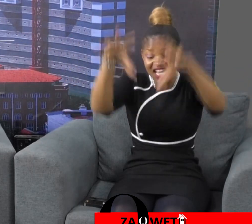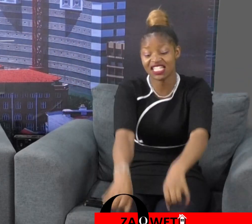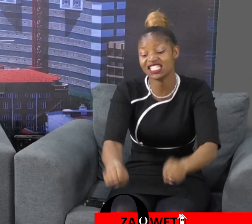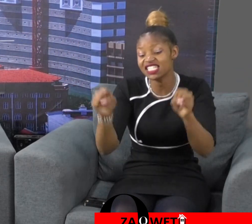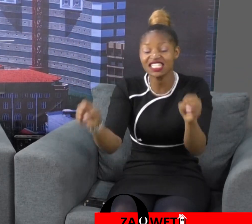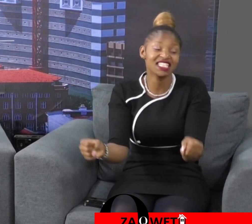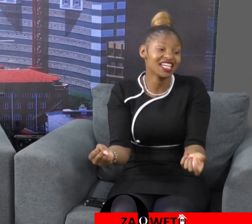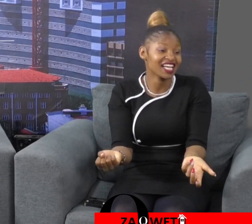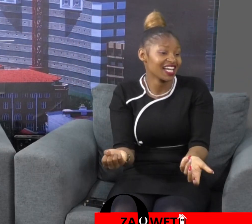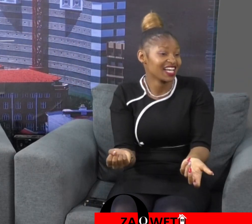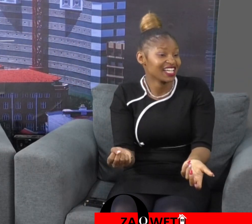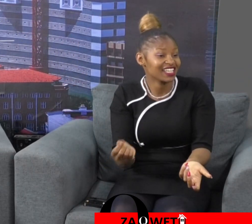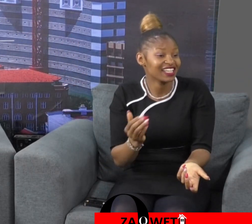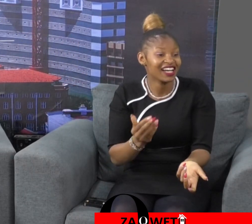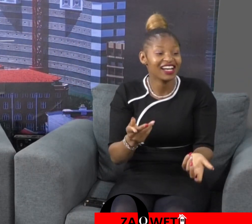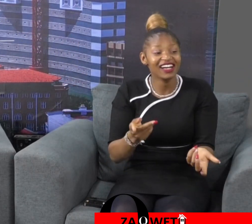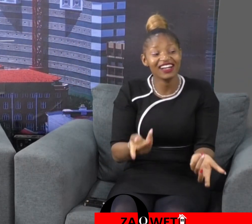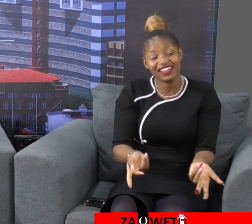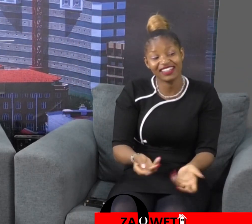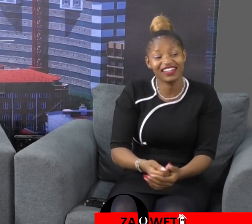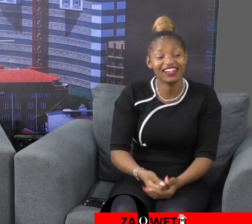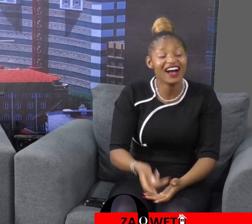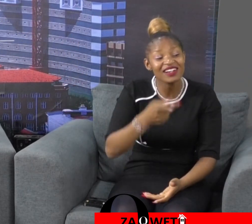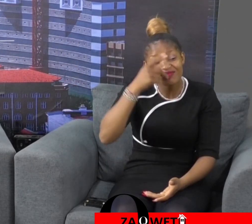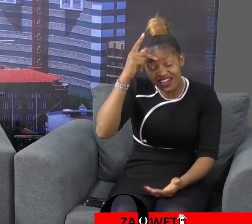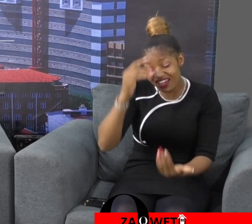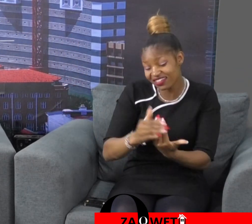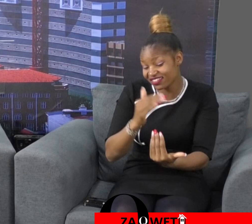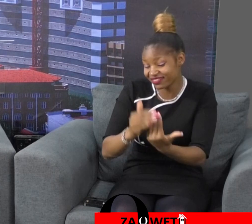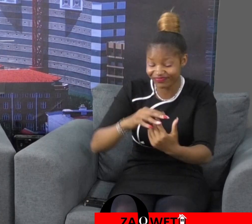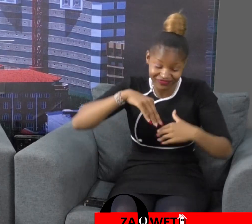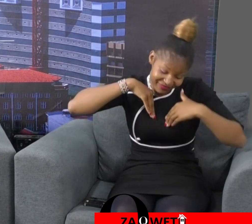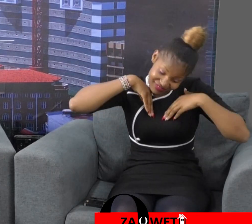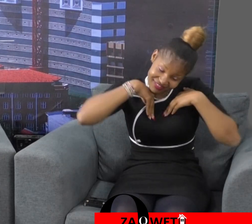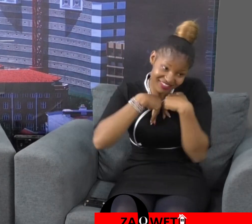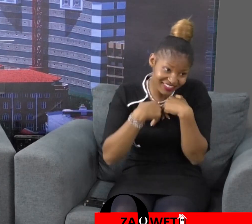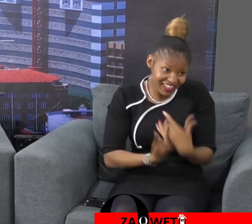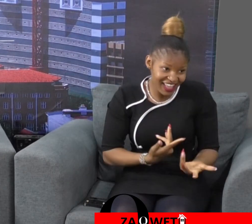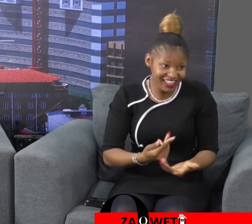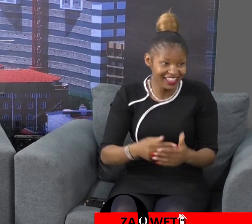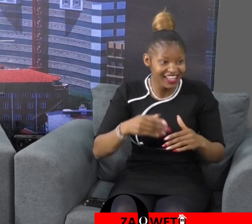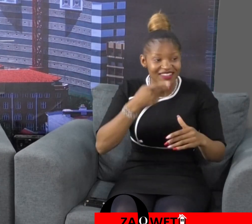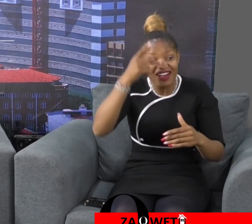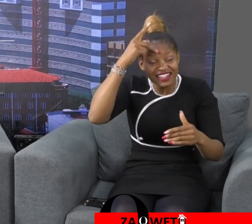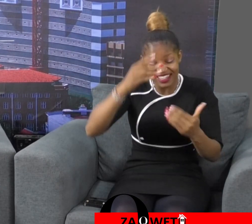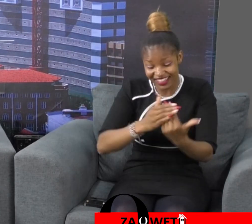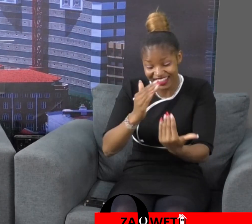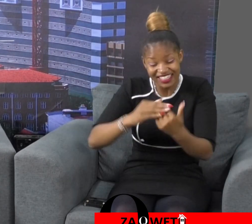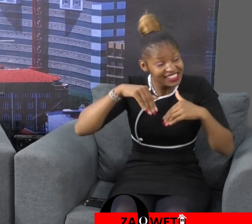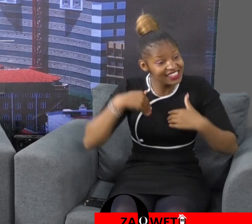kept in a house, but in our village, the chicken are allowed to walk around,